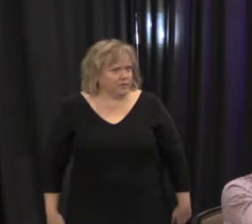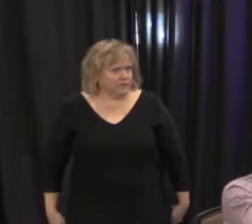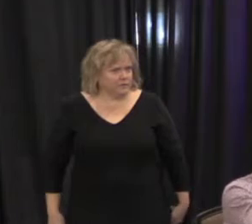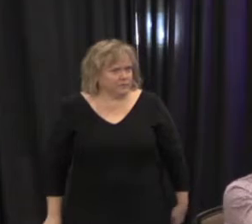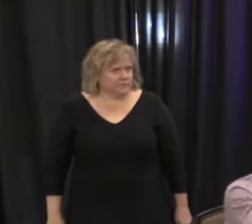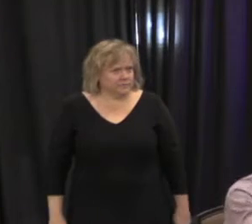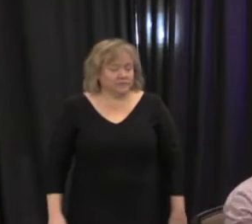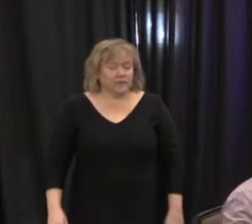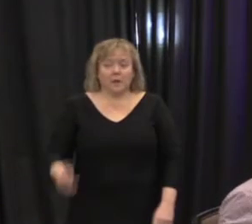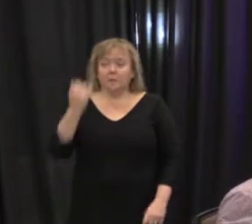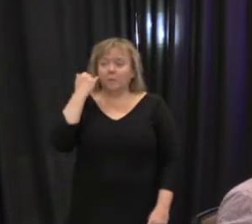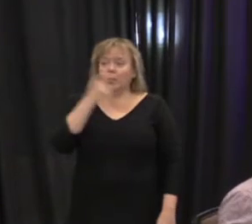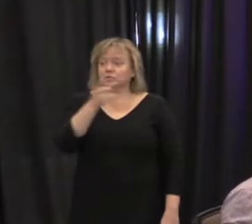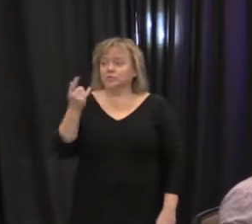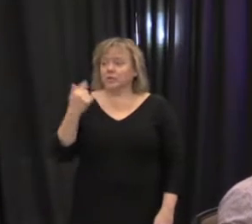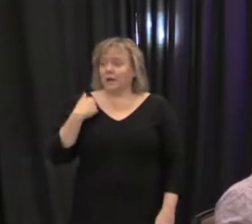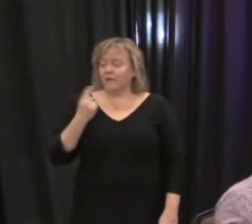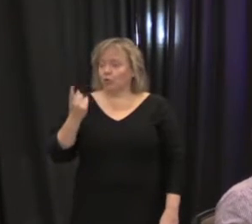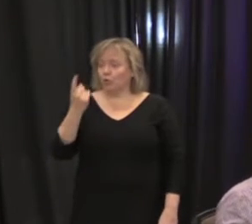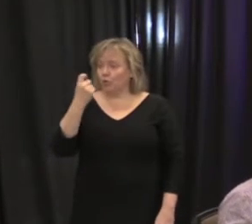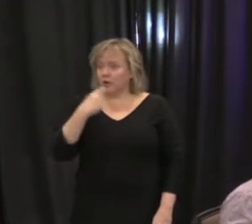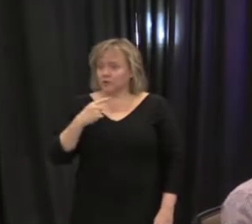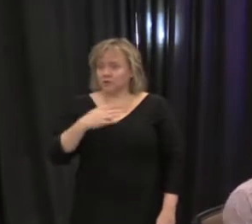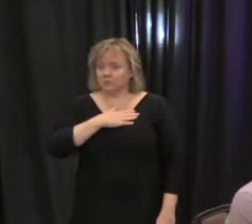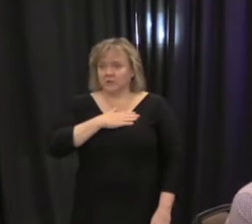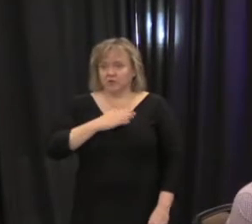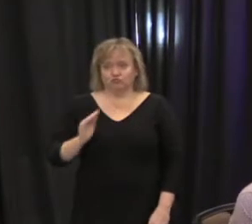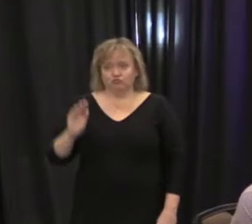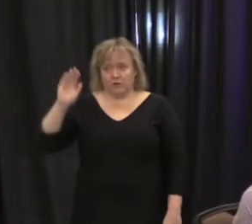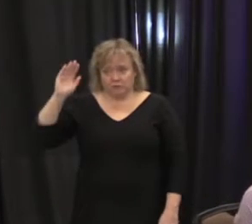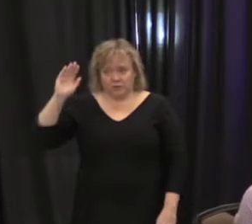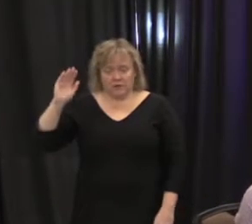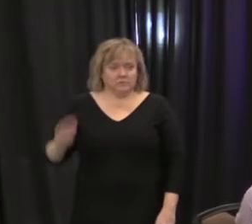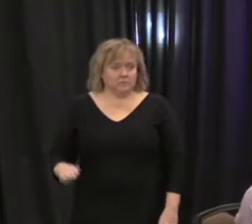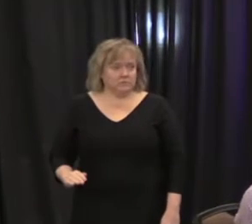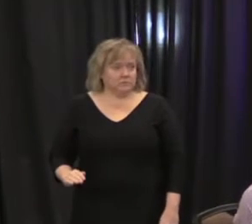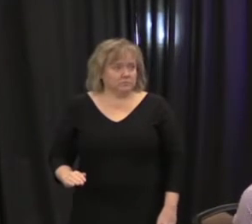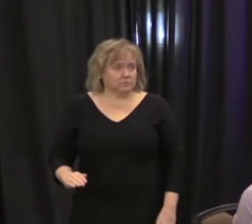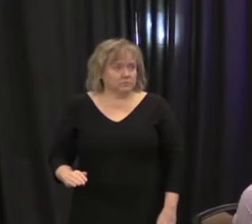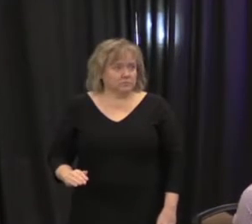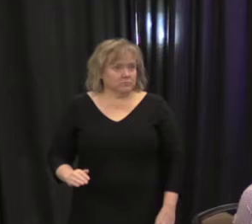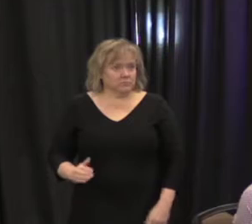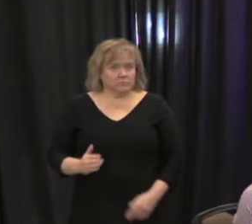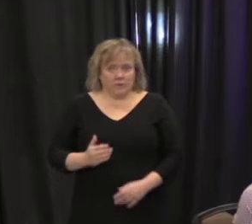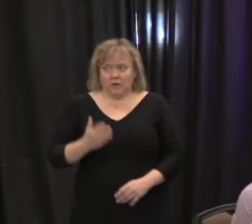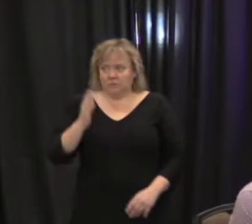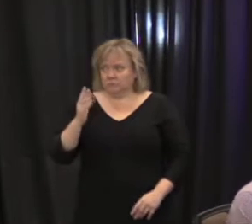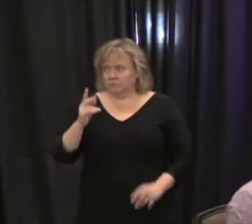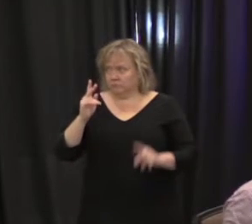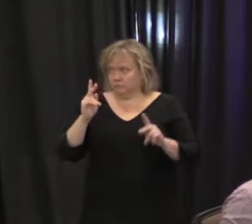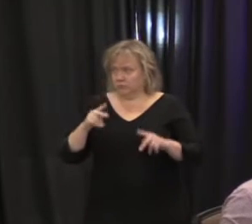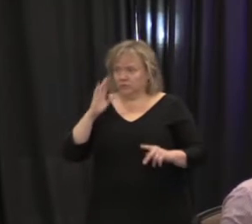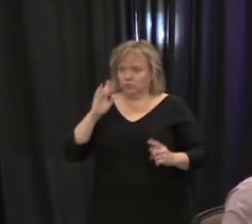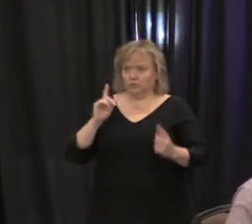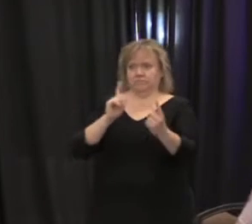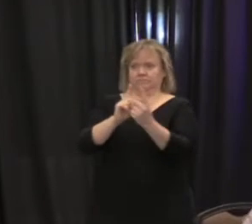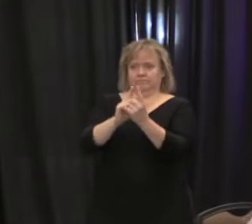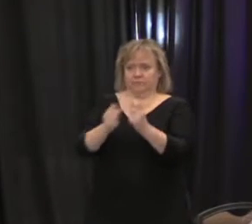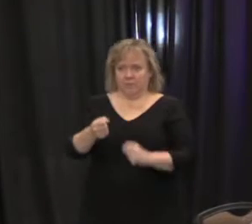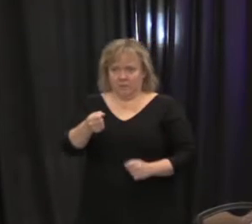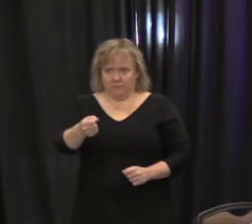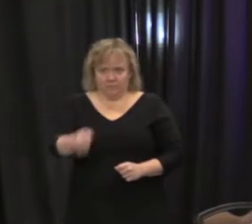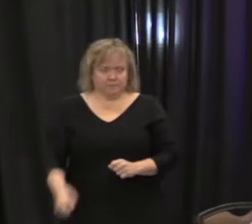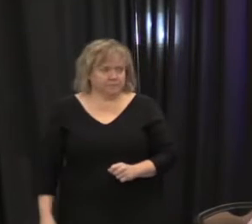If you have a question for any of the panelists, please raise your hand, and someone will come to you with a microphone.